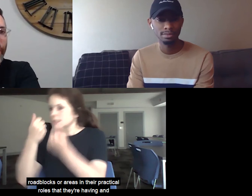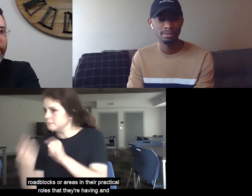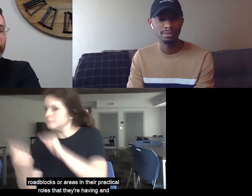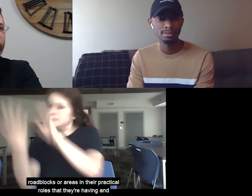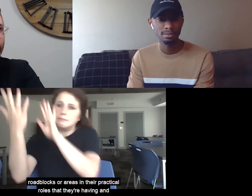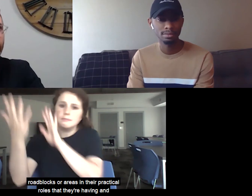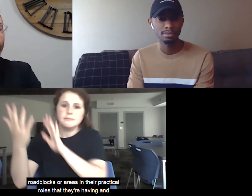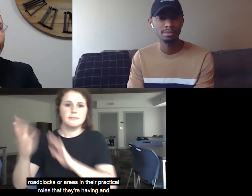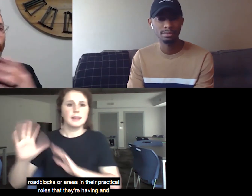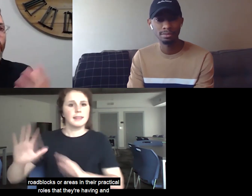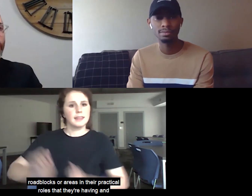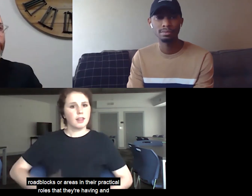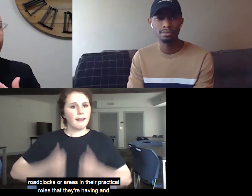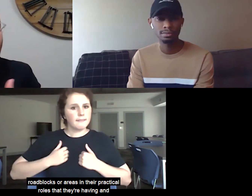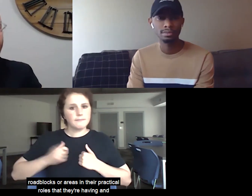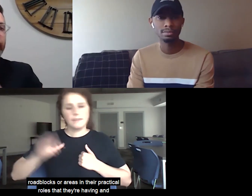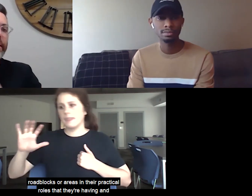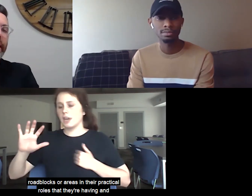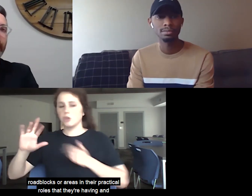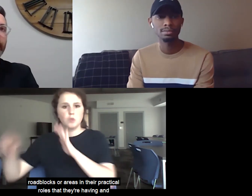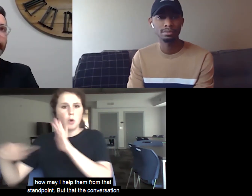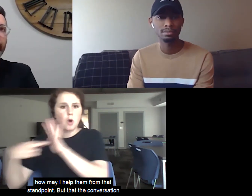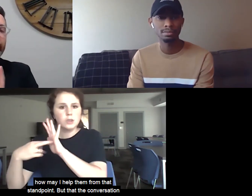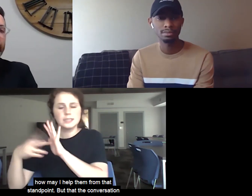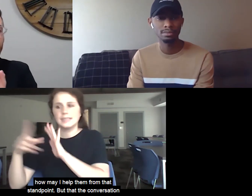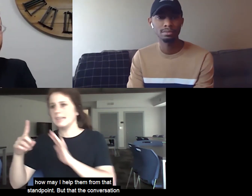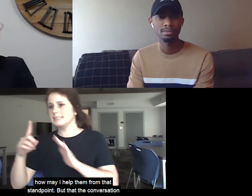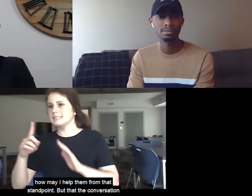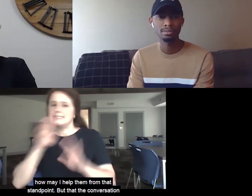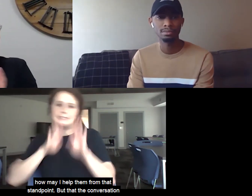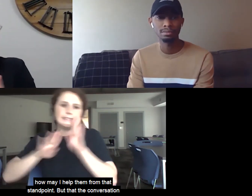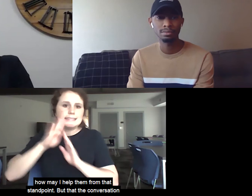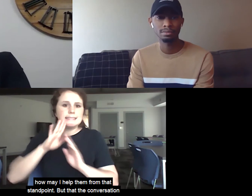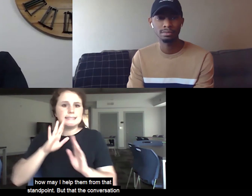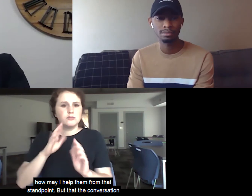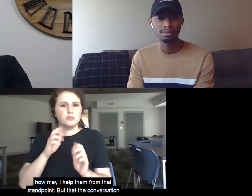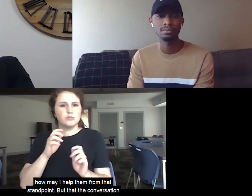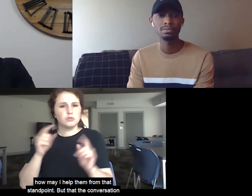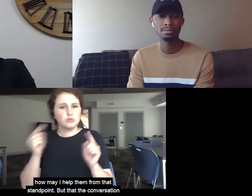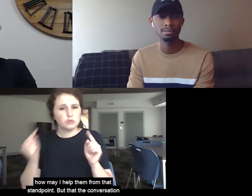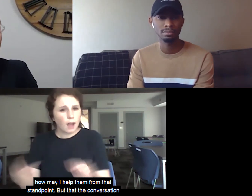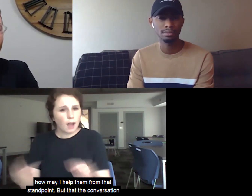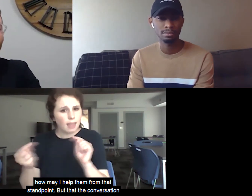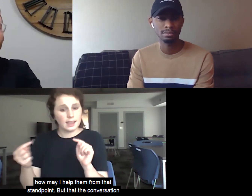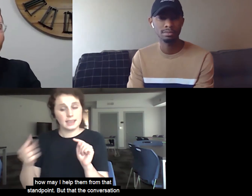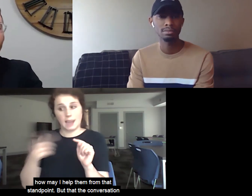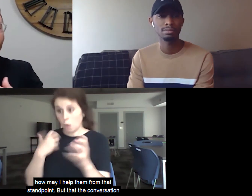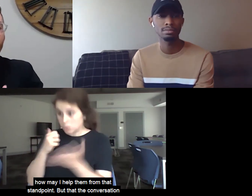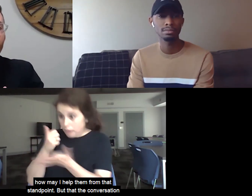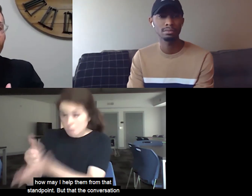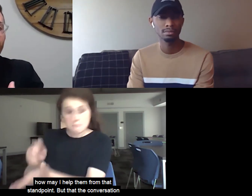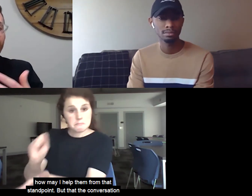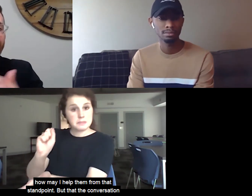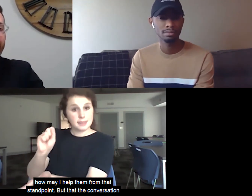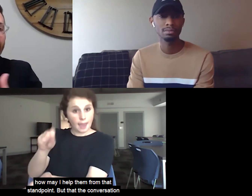their practical roles that they're having, and how may I help them from that standpoint.